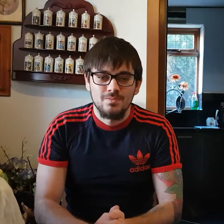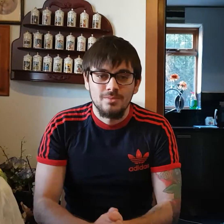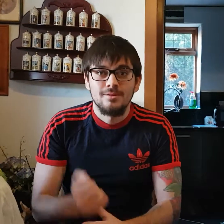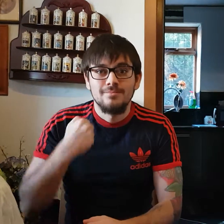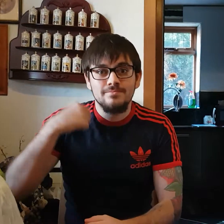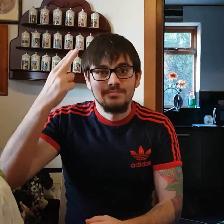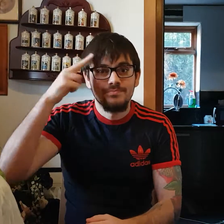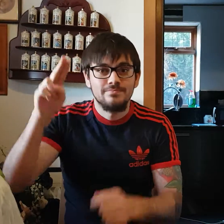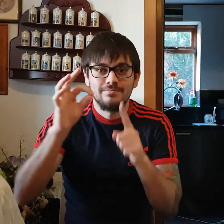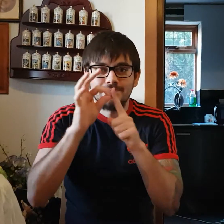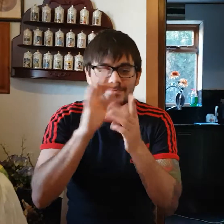Hello,